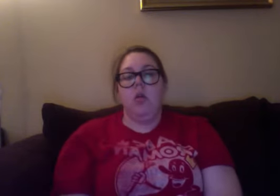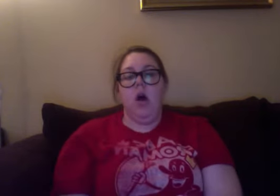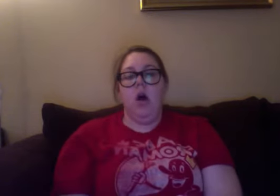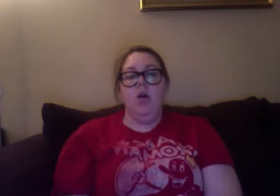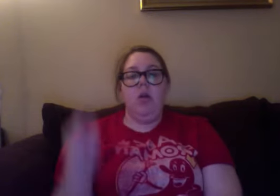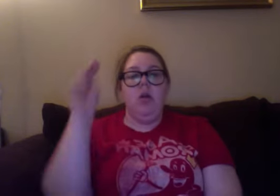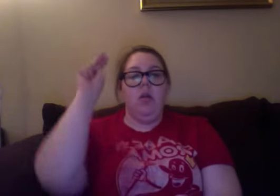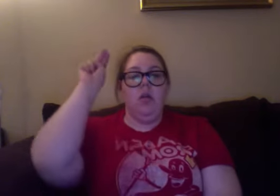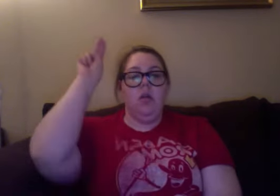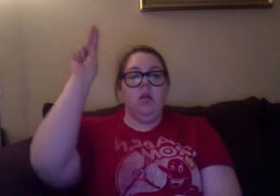uncle,